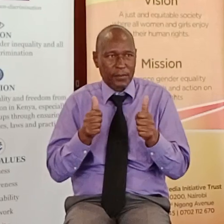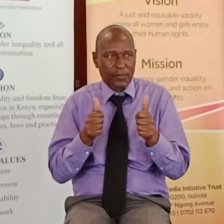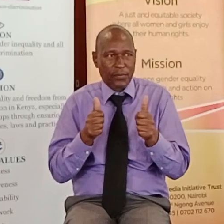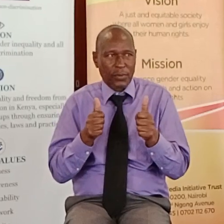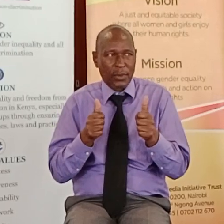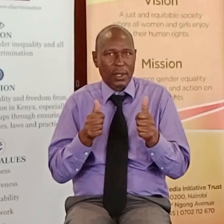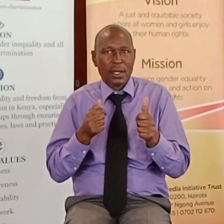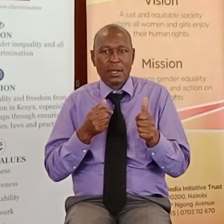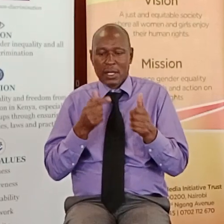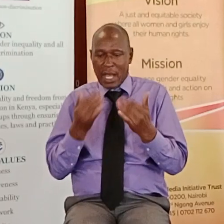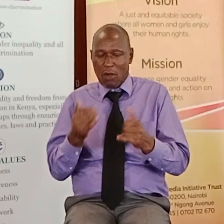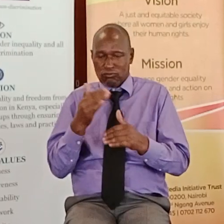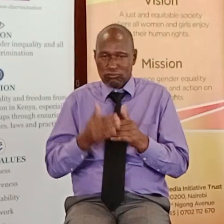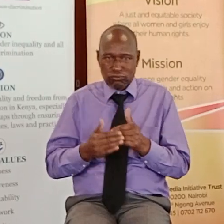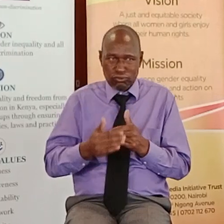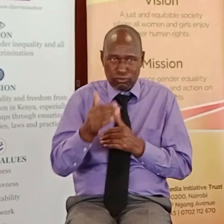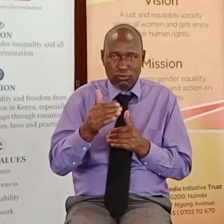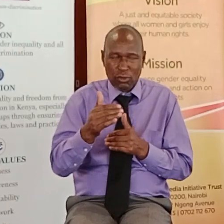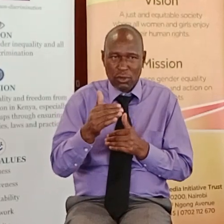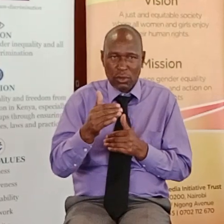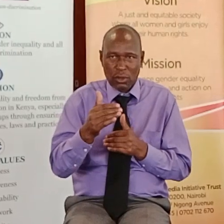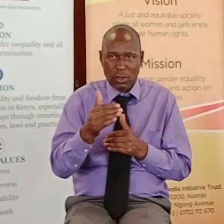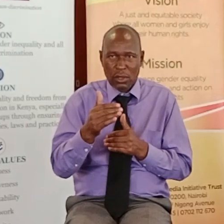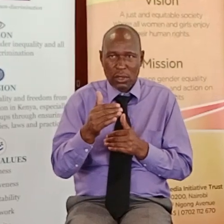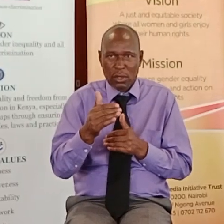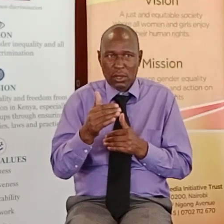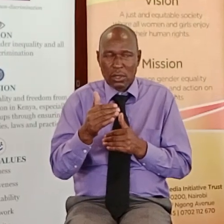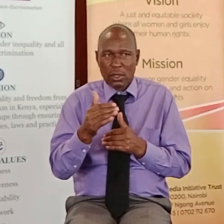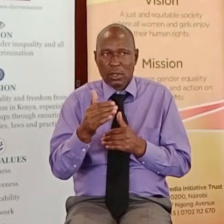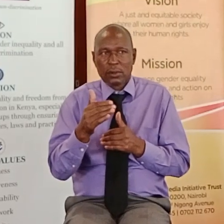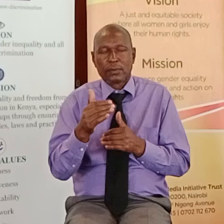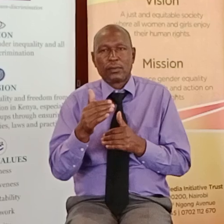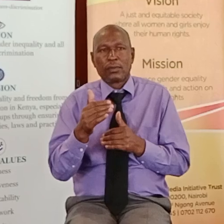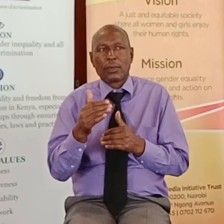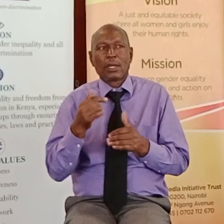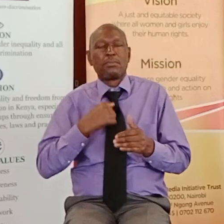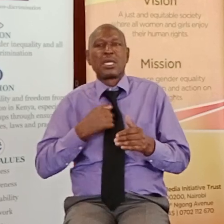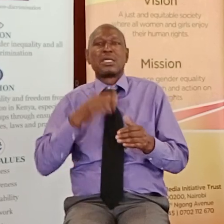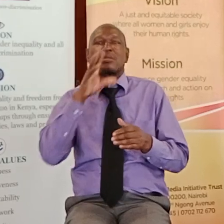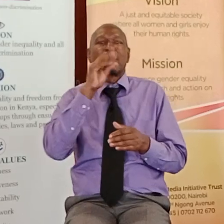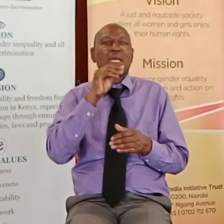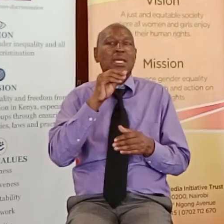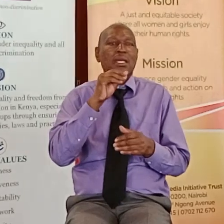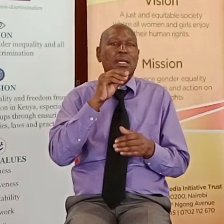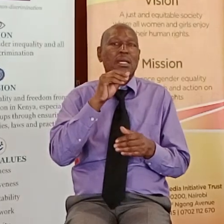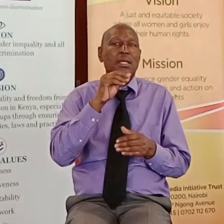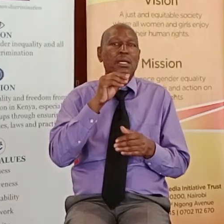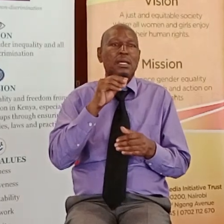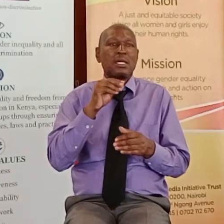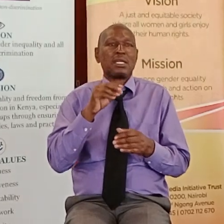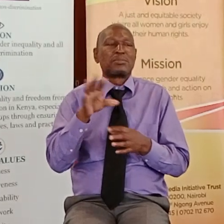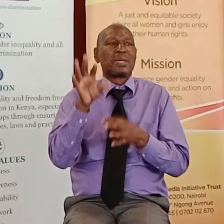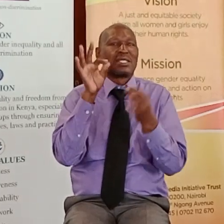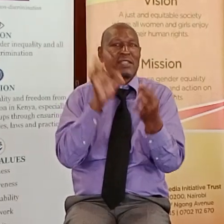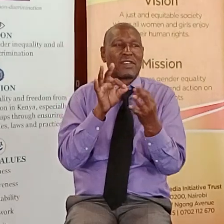moving forward in various spaces that we are in, and I'm speaking specifically to duty bearers, is